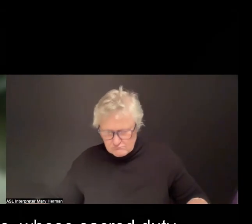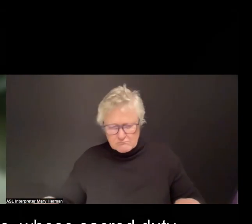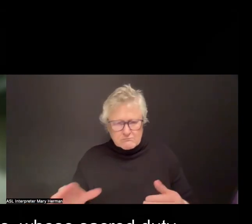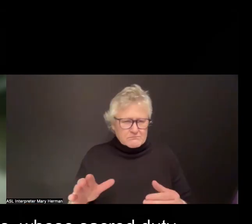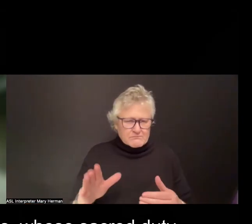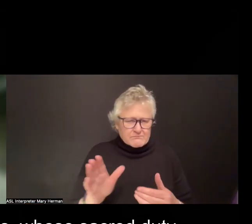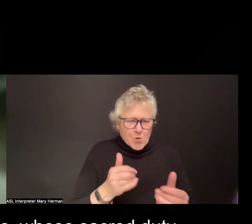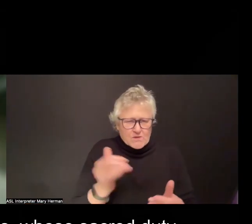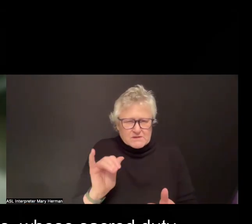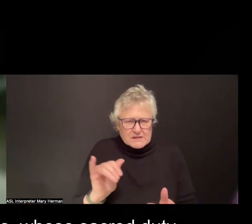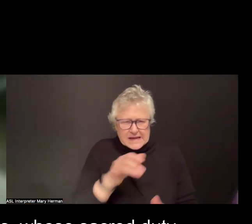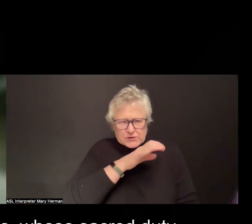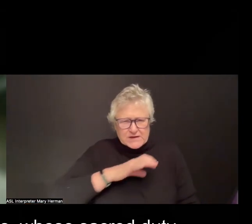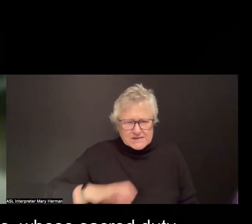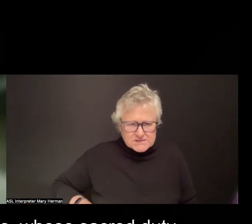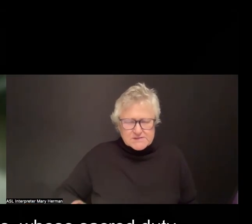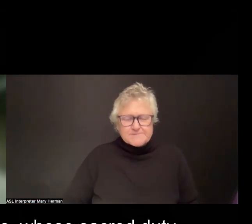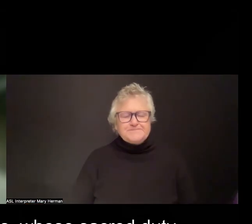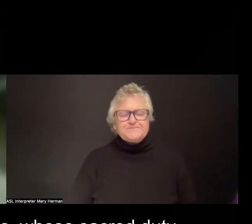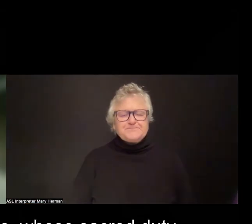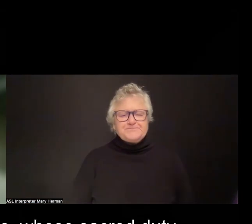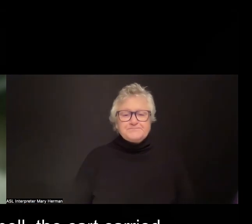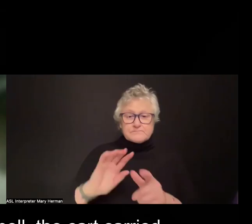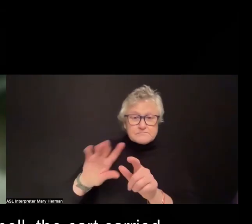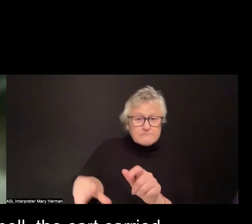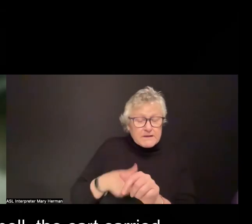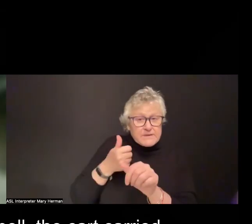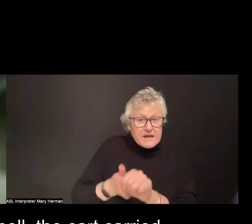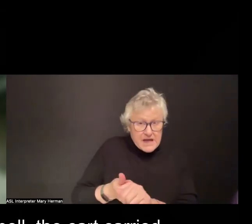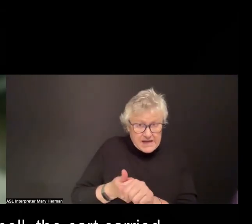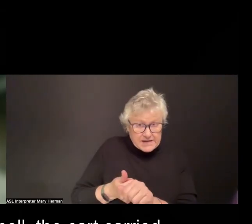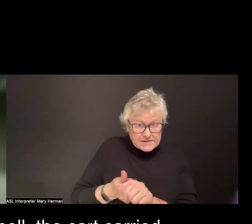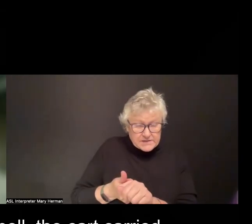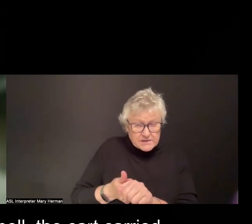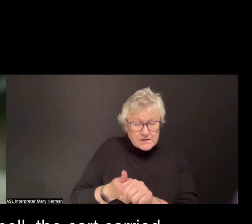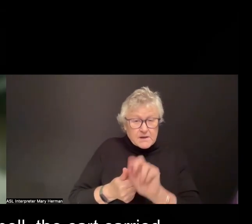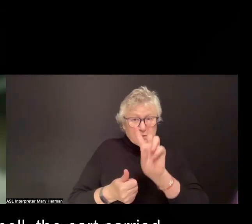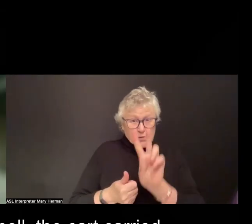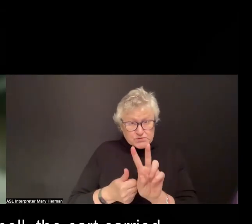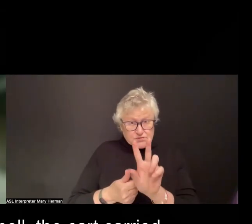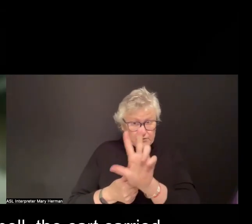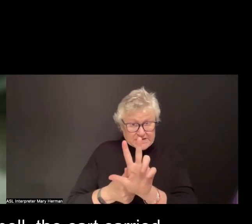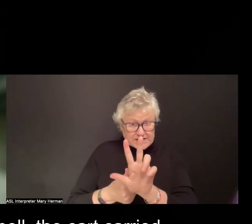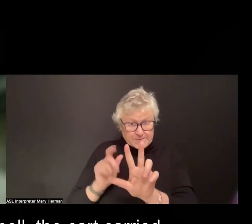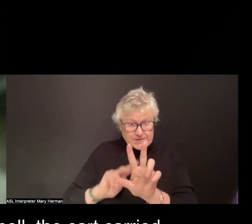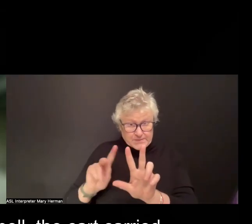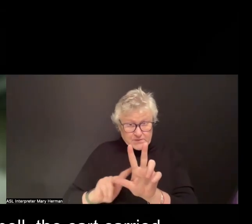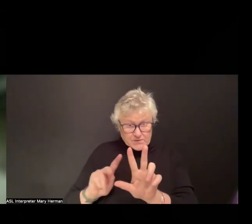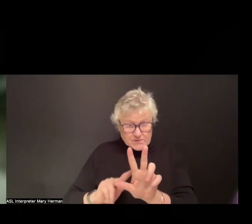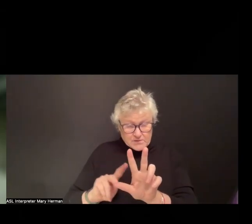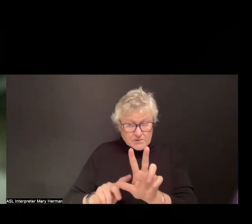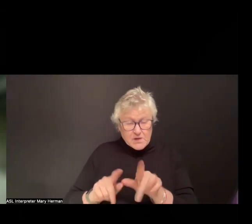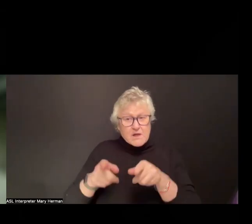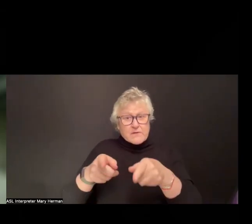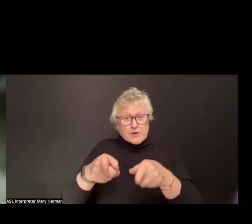Behind these divines, whose sacred duty it was to usher some impoverished unfortunates into hell, the cart carried 3 men, standing swaying with each